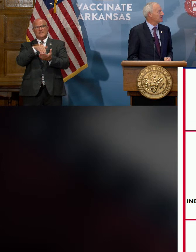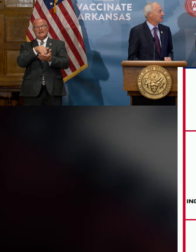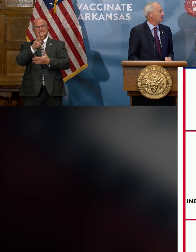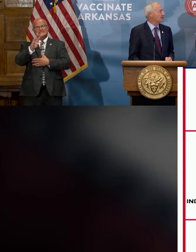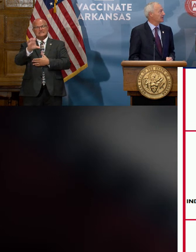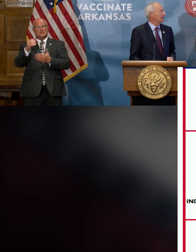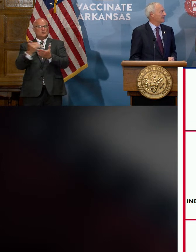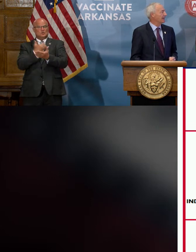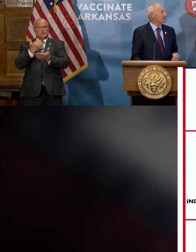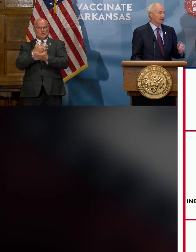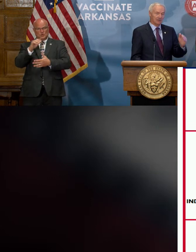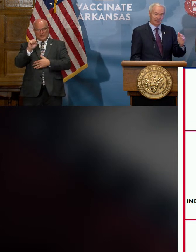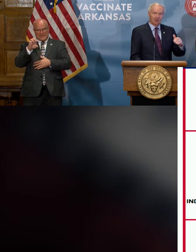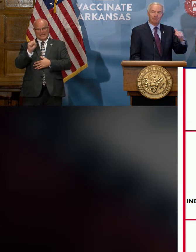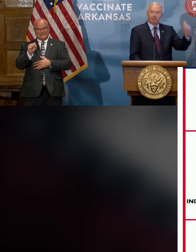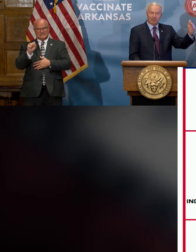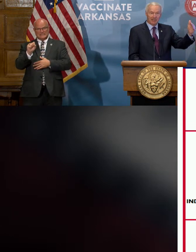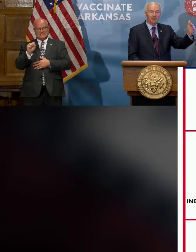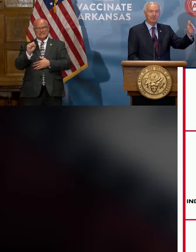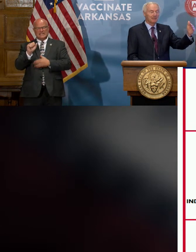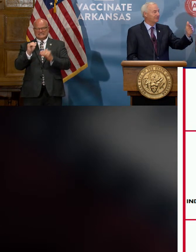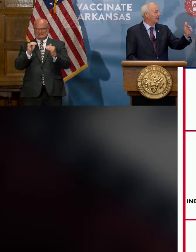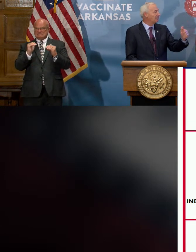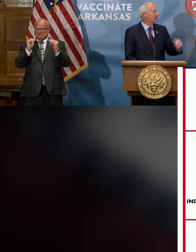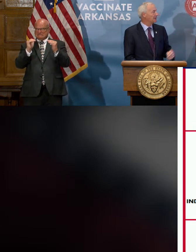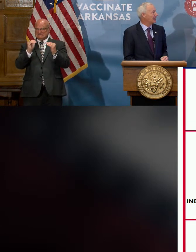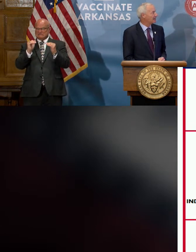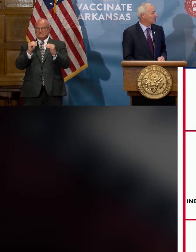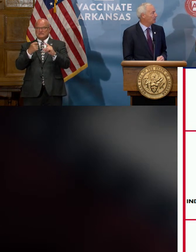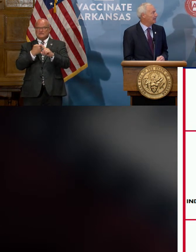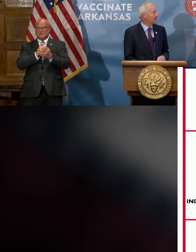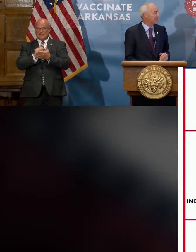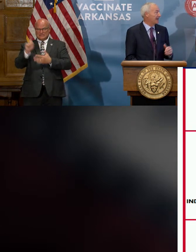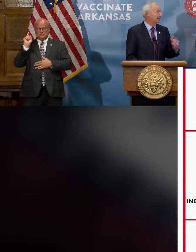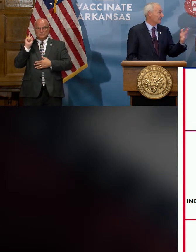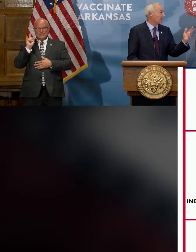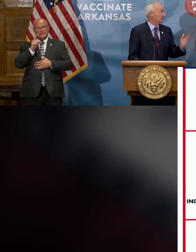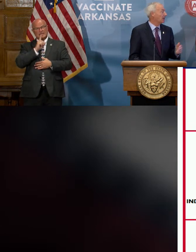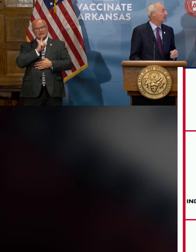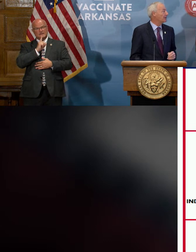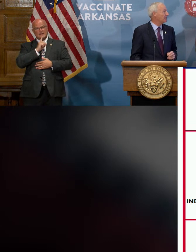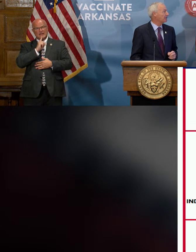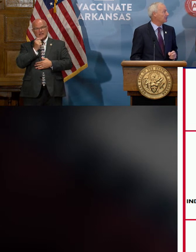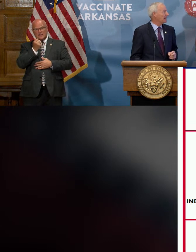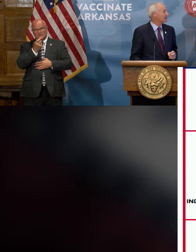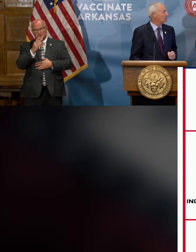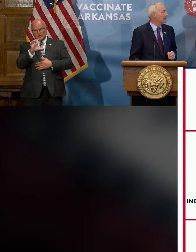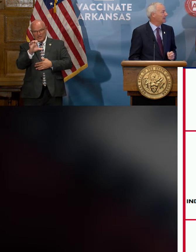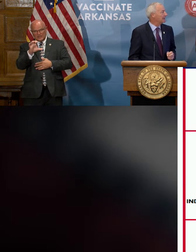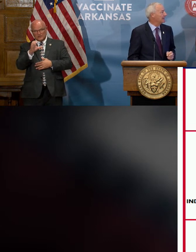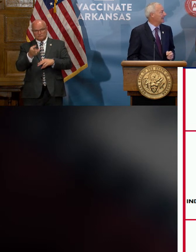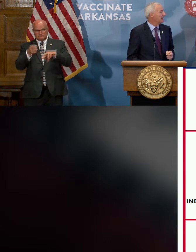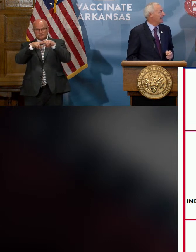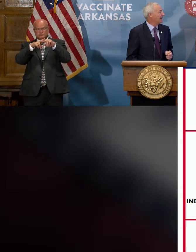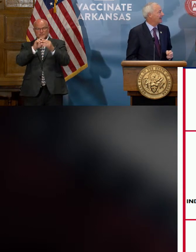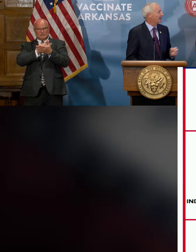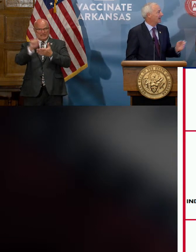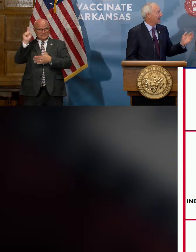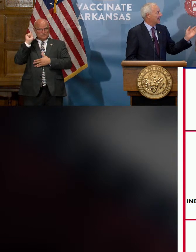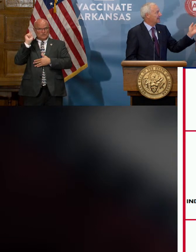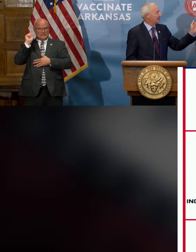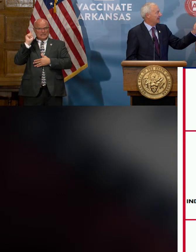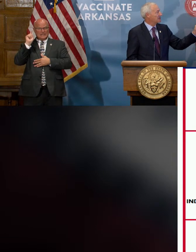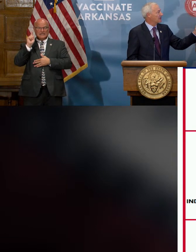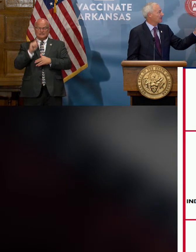new cases. That's a little bit up from last week. In fact, a couple hundred up from last week.